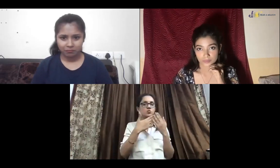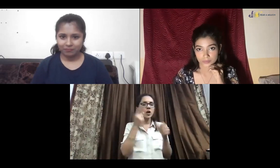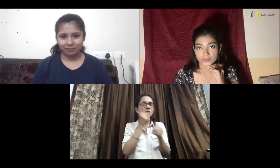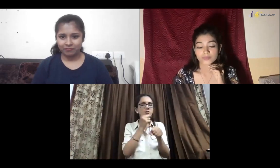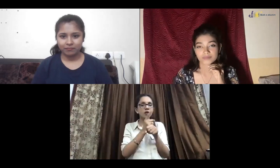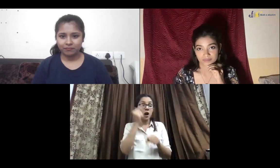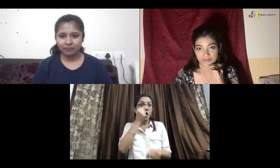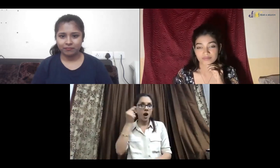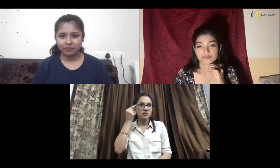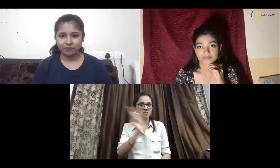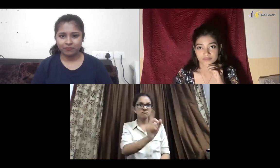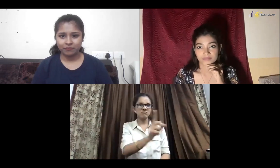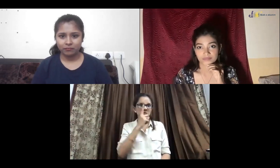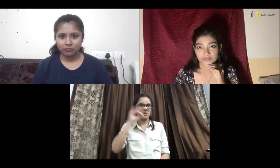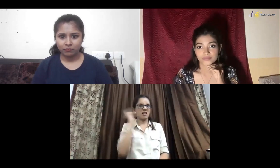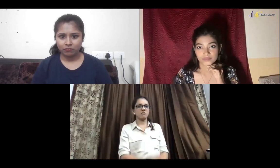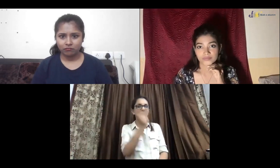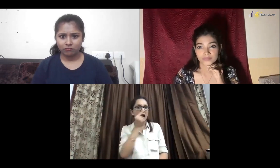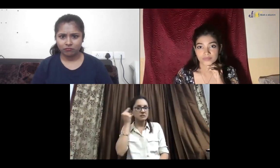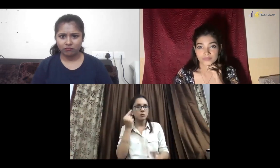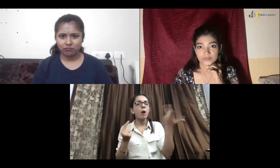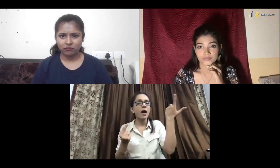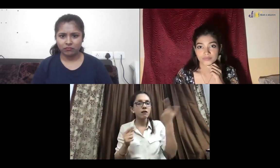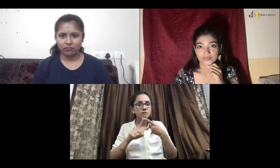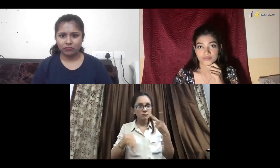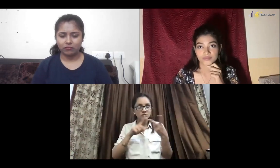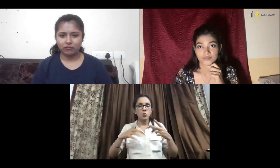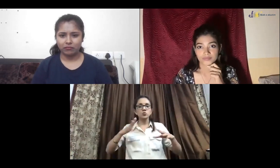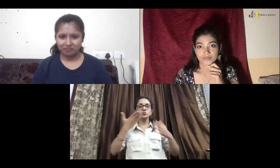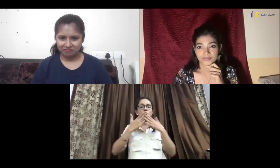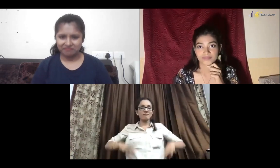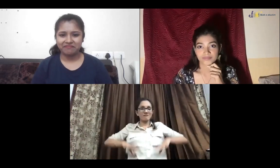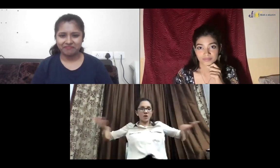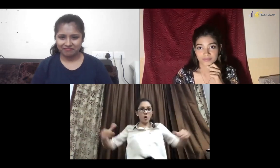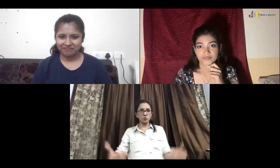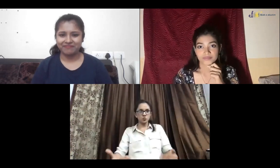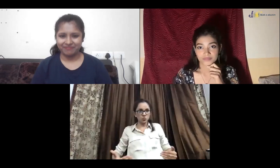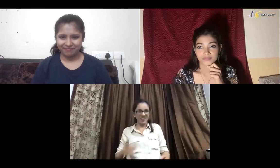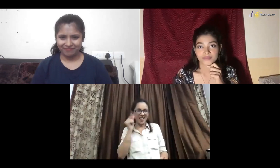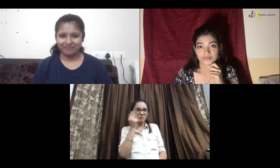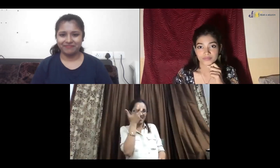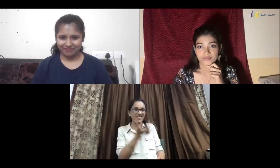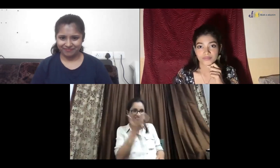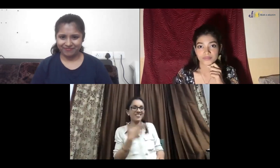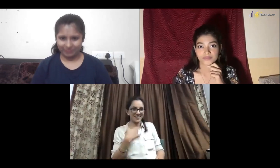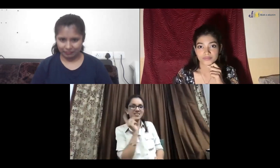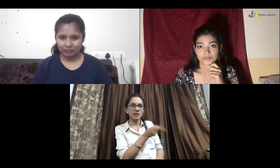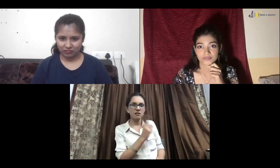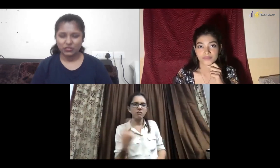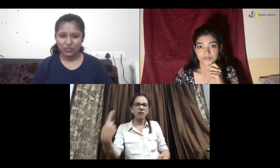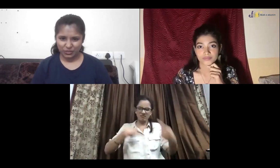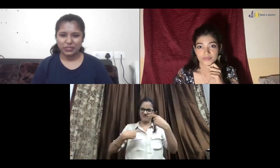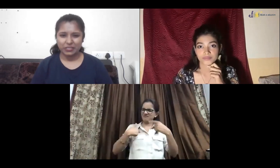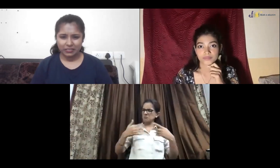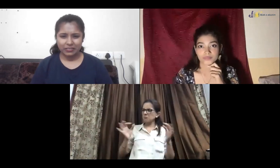things. So in school as well, my teacher will say, no, don't put kajal. That's a bad thing. Bad girls apply kajal. So if you